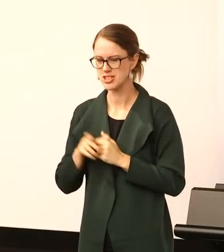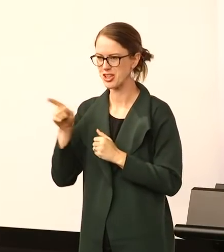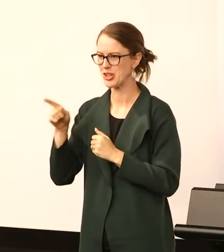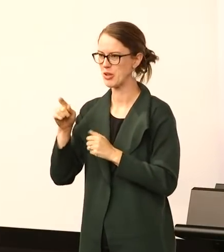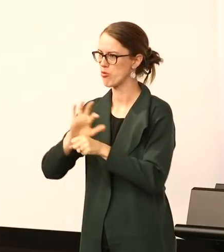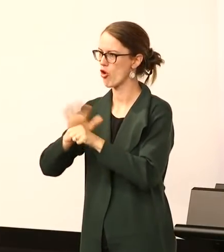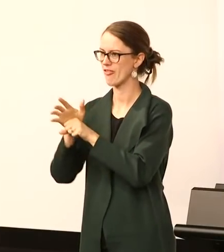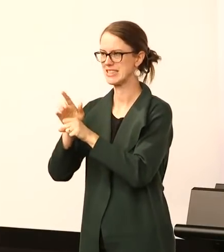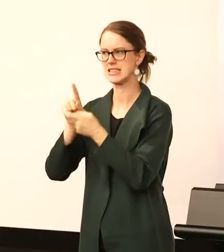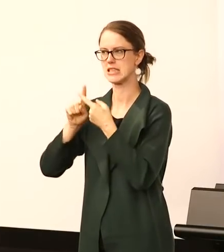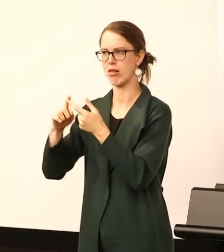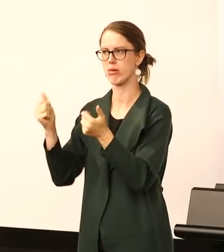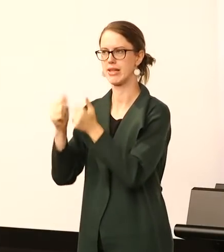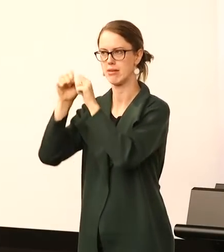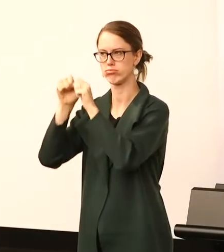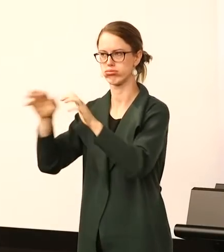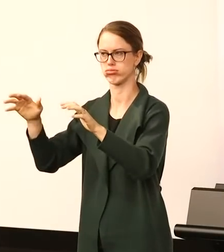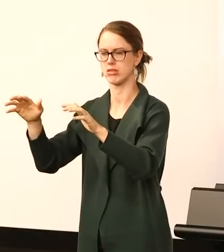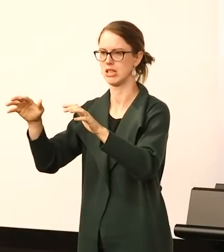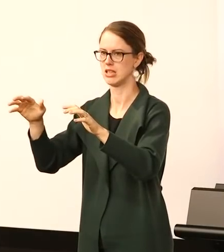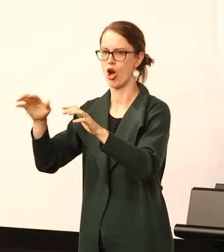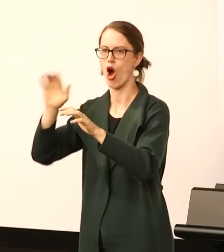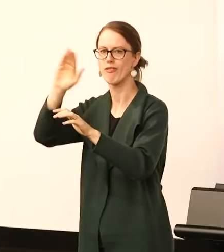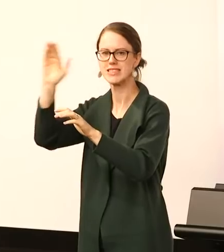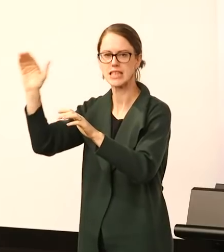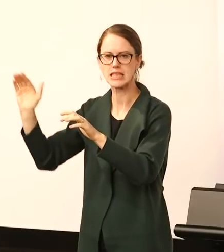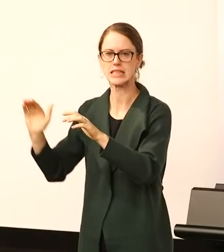still incredibly prevalent and growing in prevalence